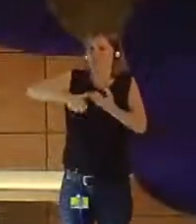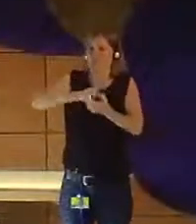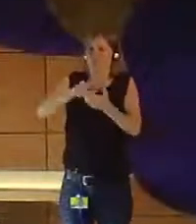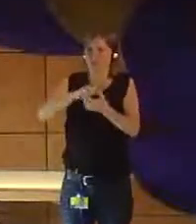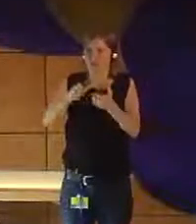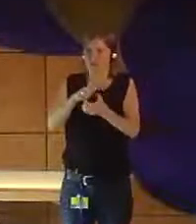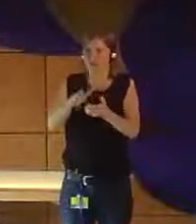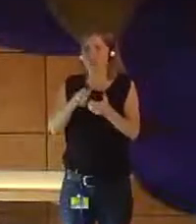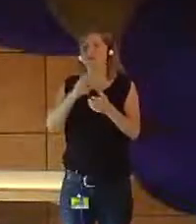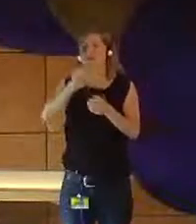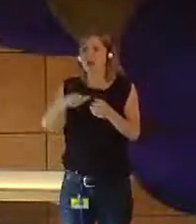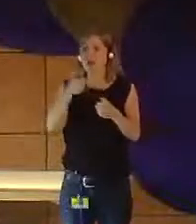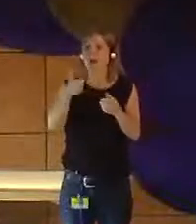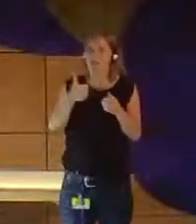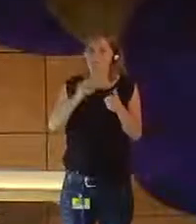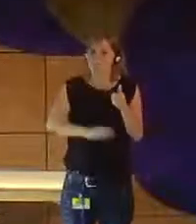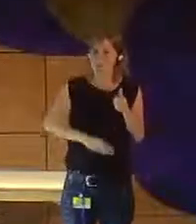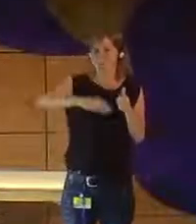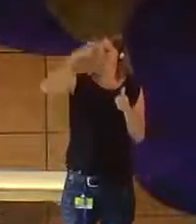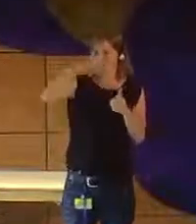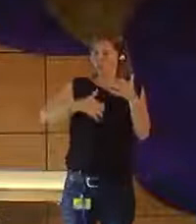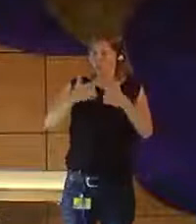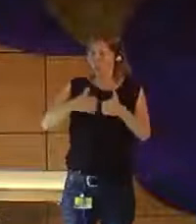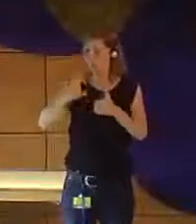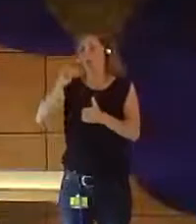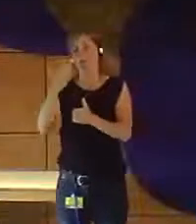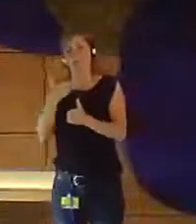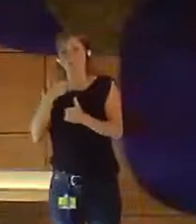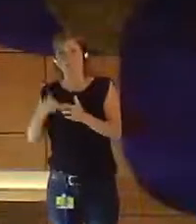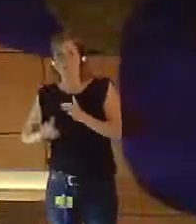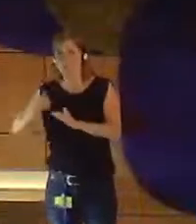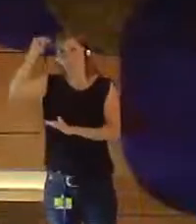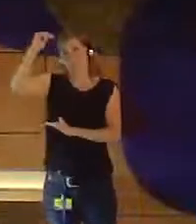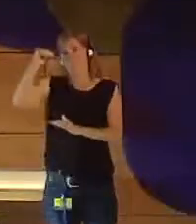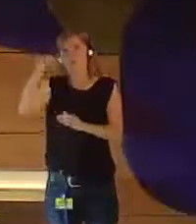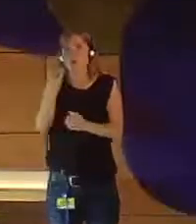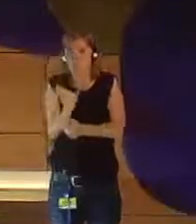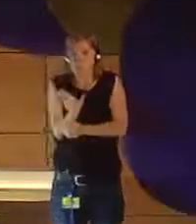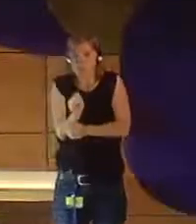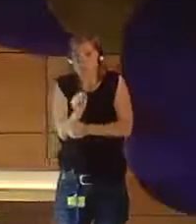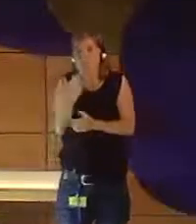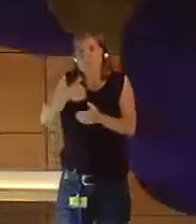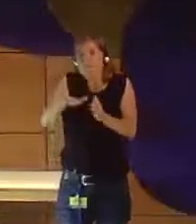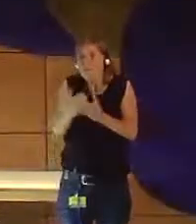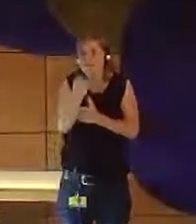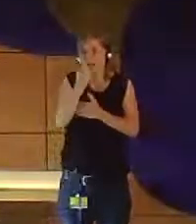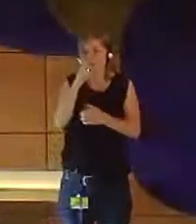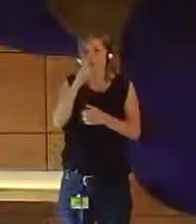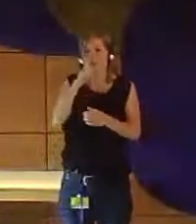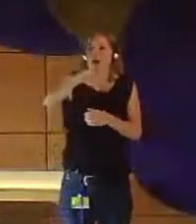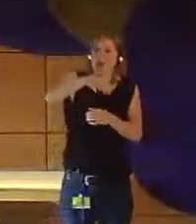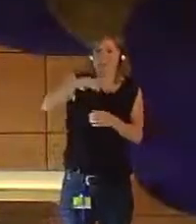actually the combined effect is greater than each one of them. So you get an additive effect, what we call a synergistic effect. So in order to have a